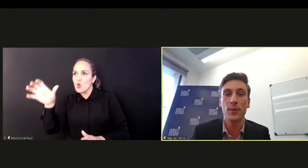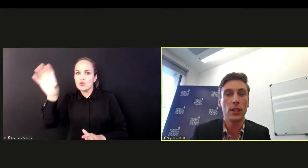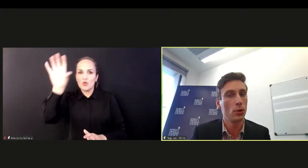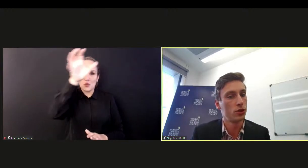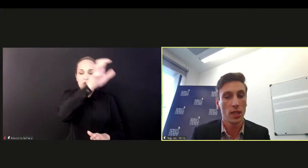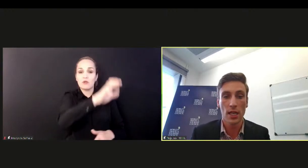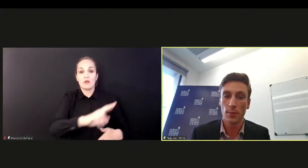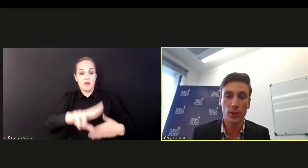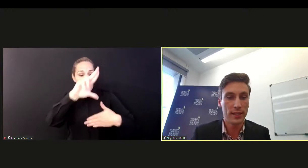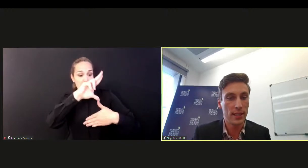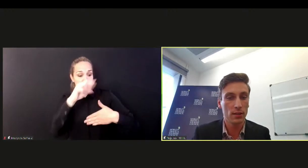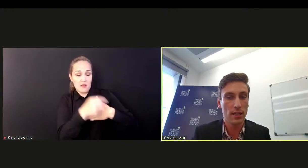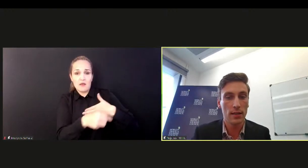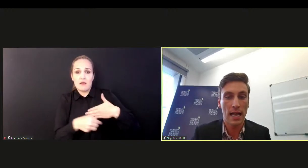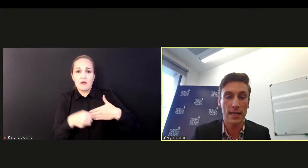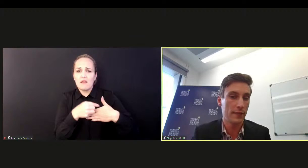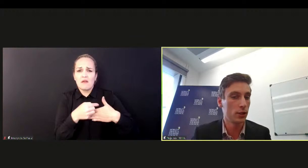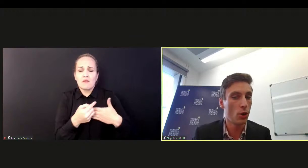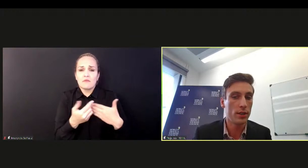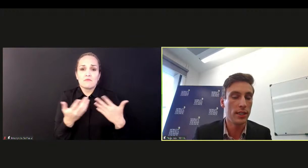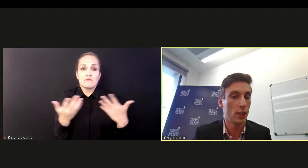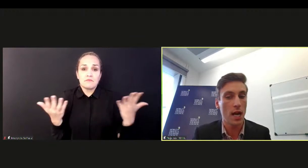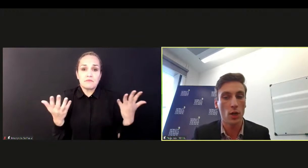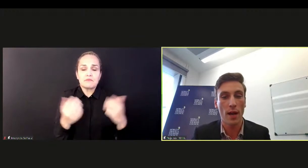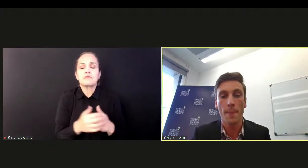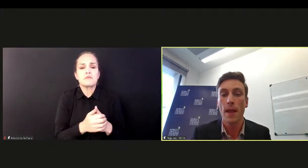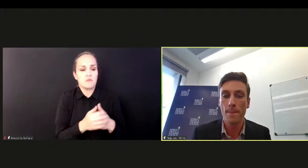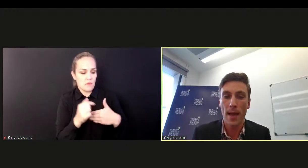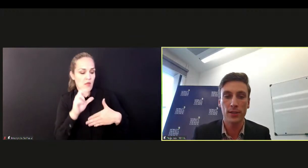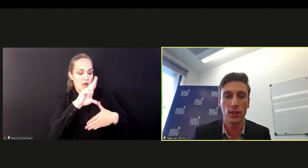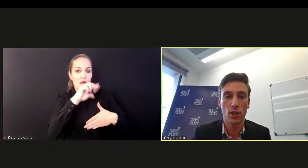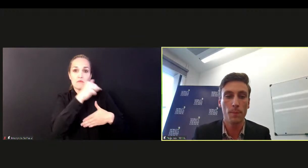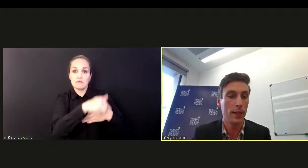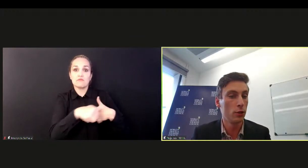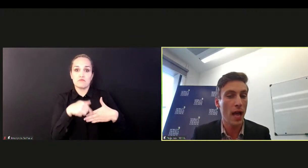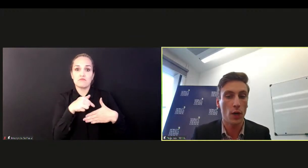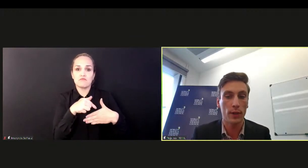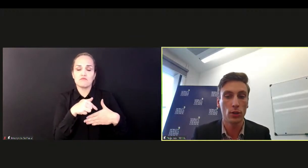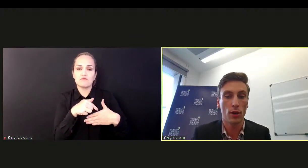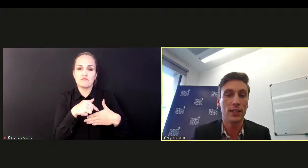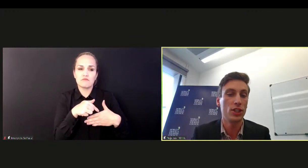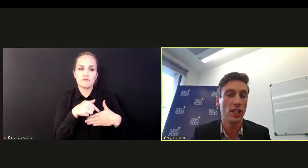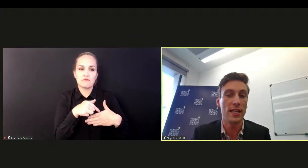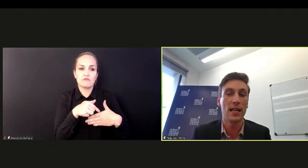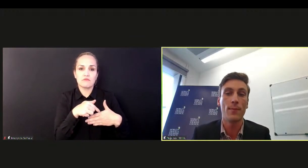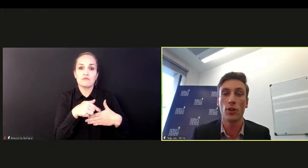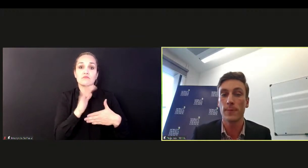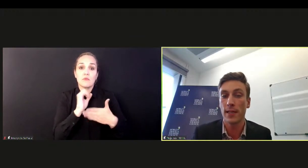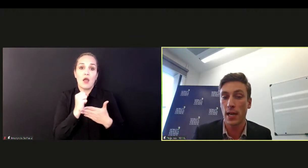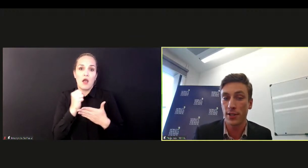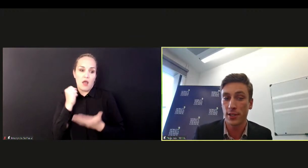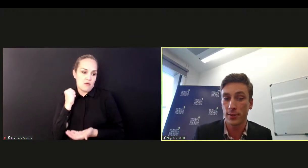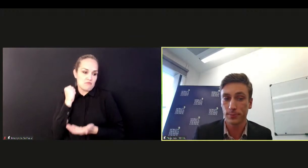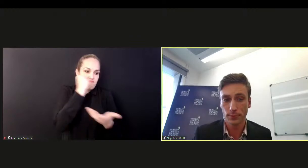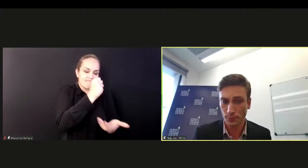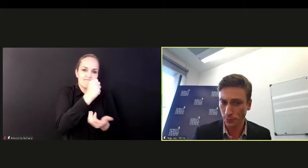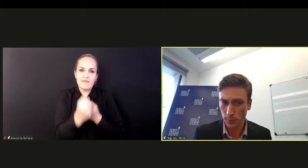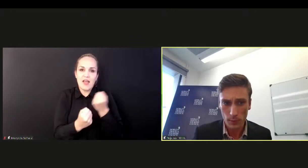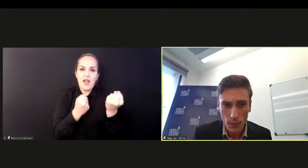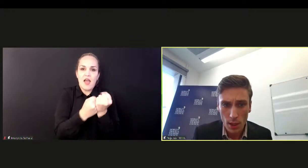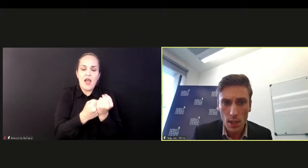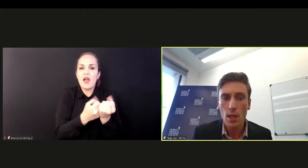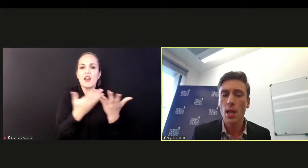travel stamp include Brazil, El Salvador, Nicaragua, Mexico, Peru, Ecuador, and Chile, amongst many others.